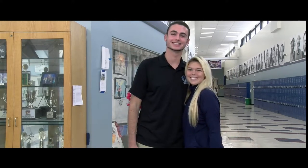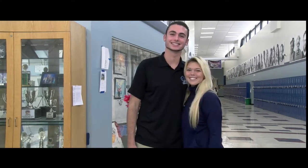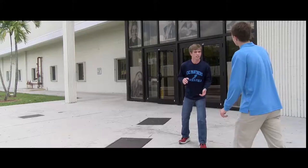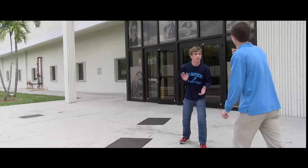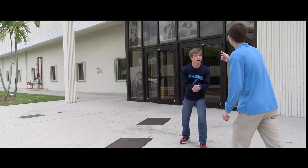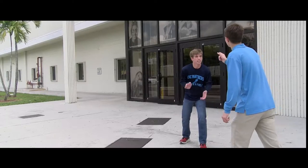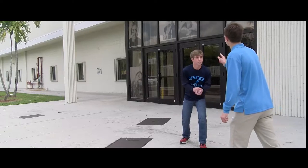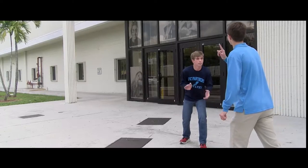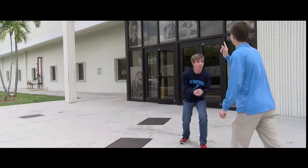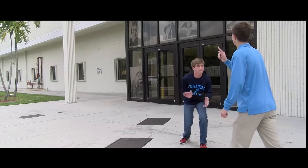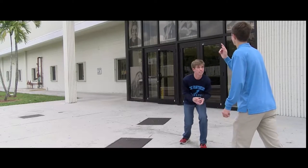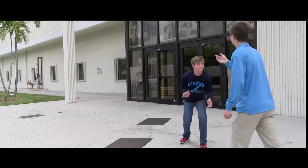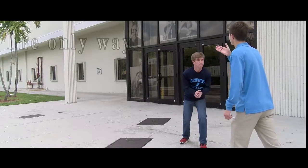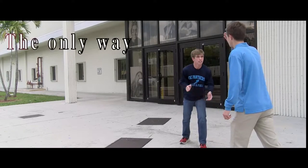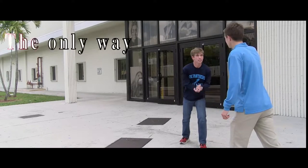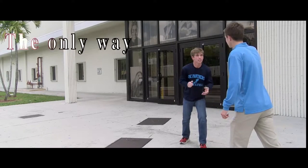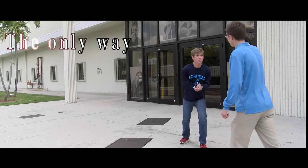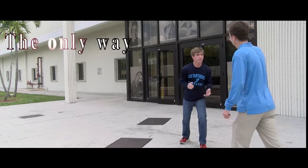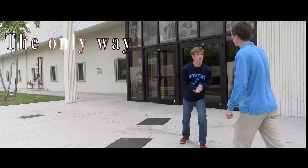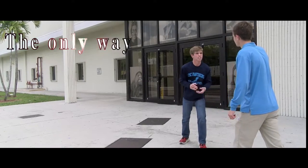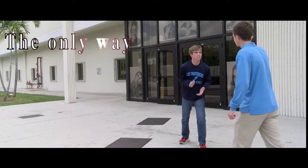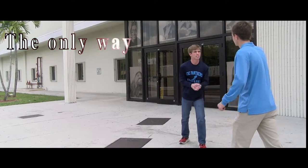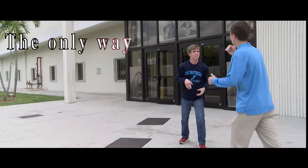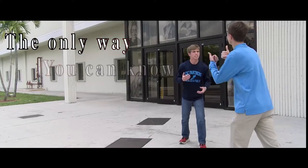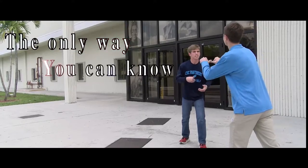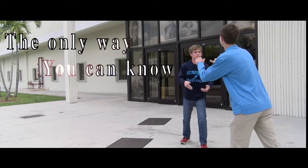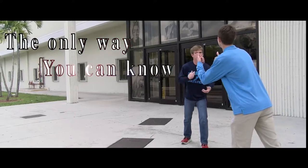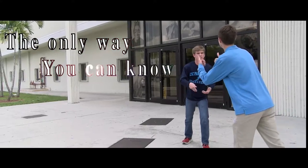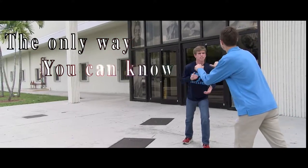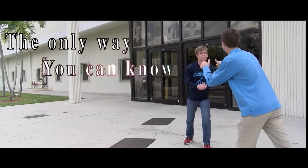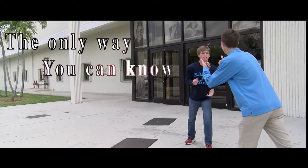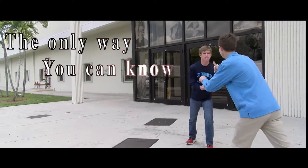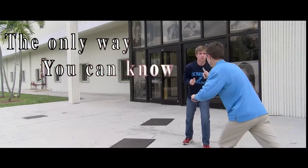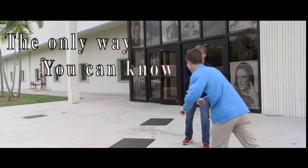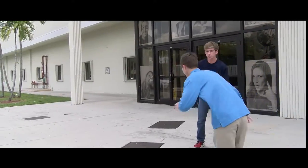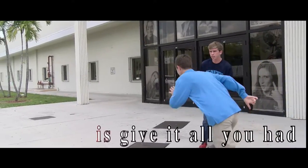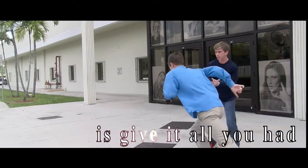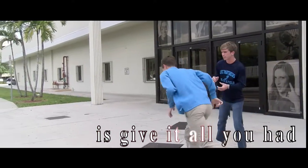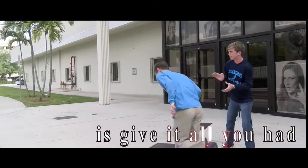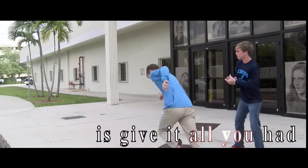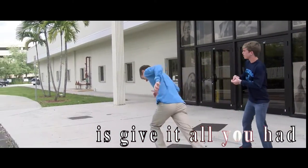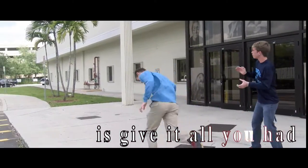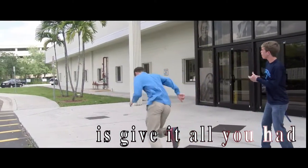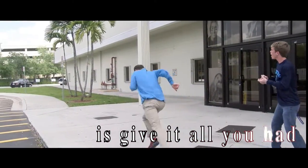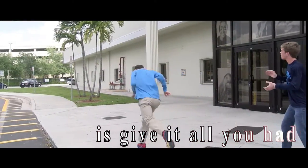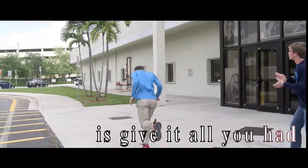only way you can know You give it all you have